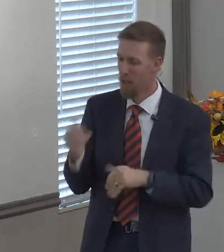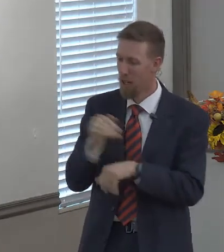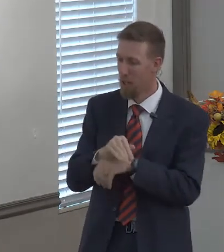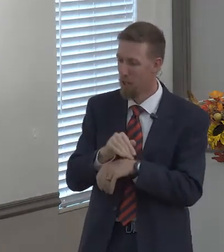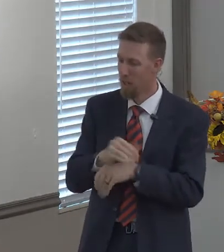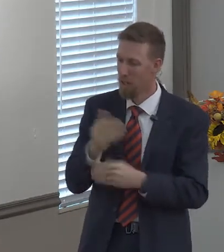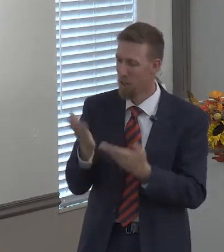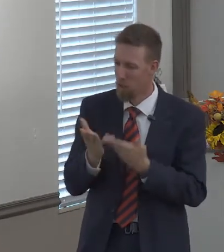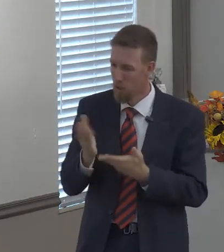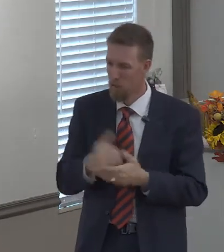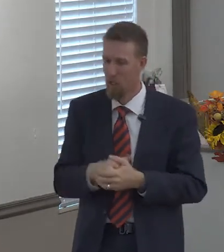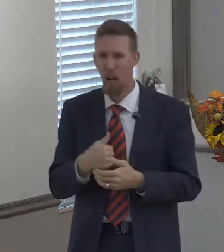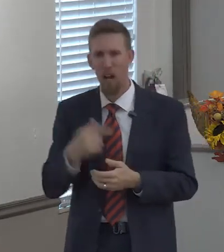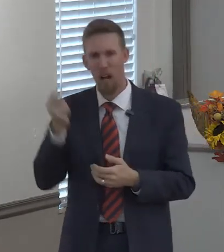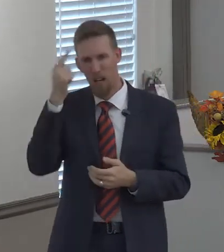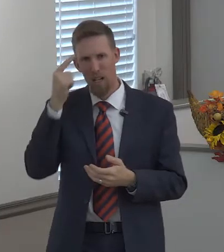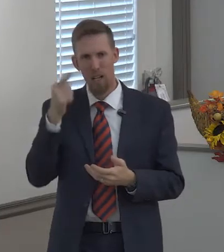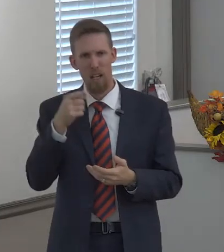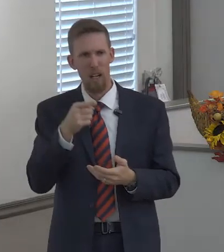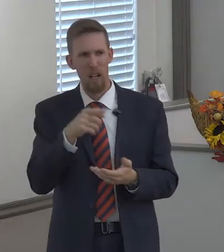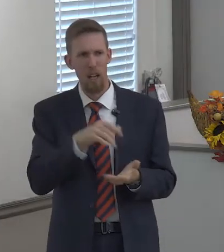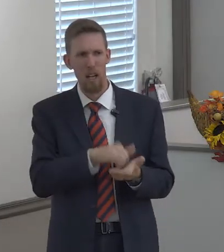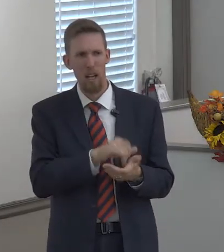But I'm so thankful for that.